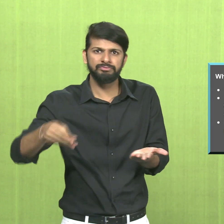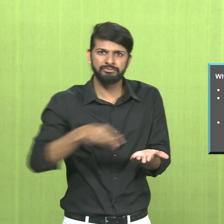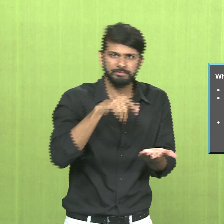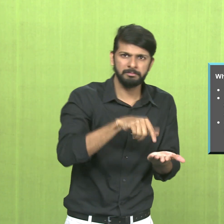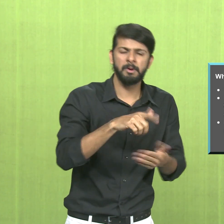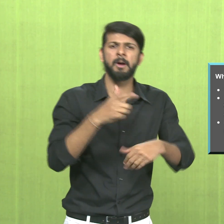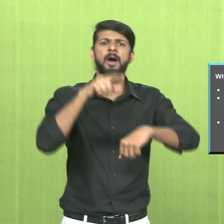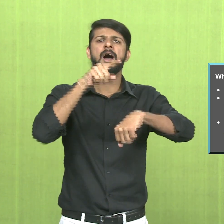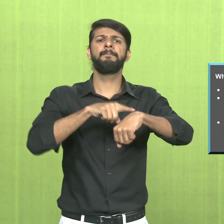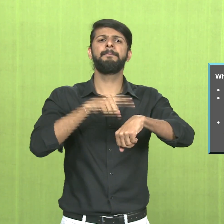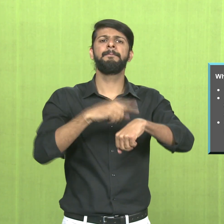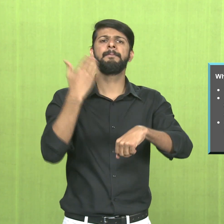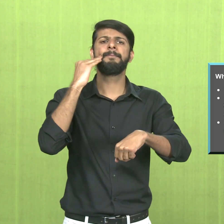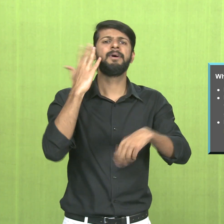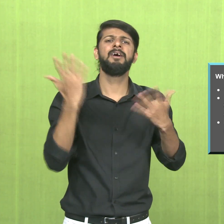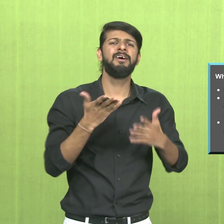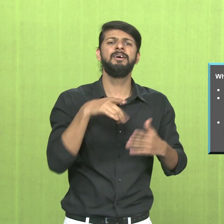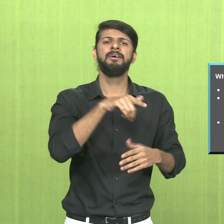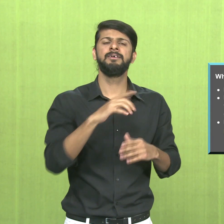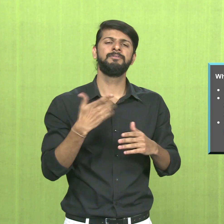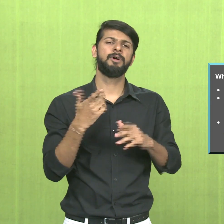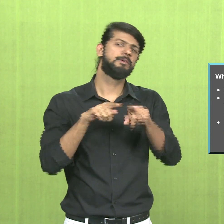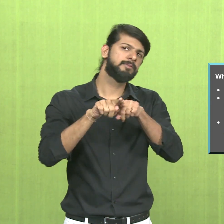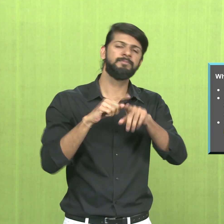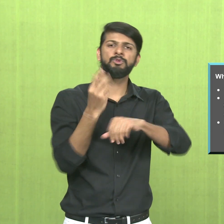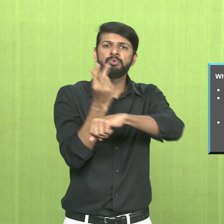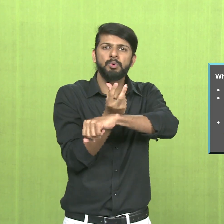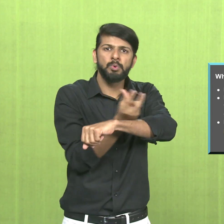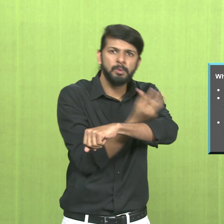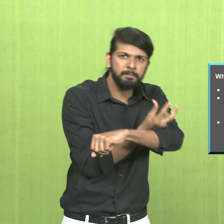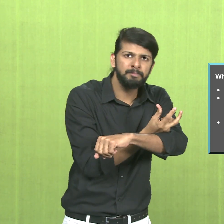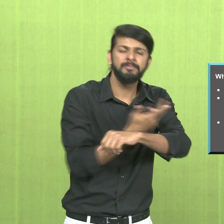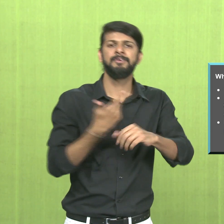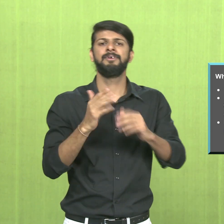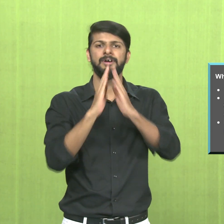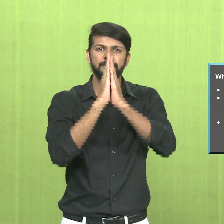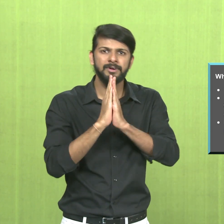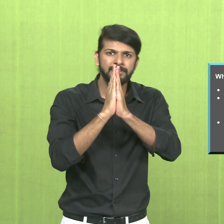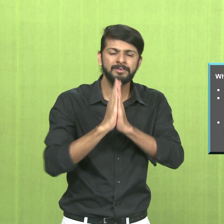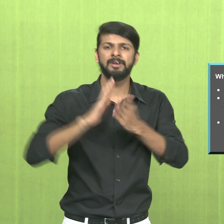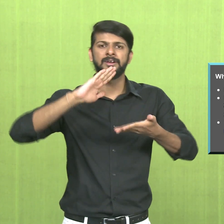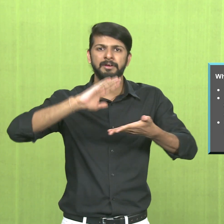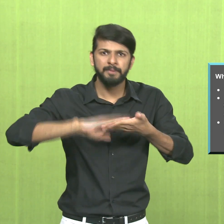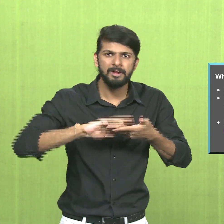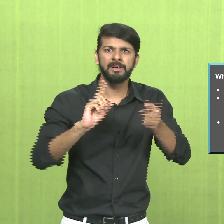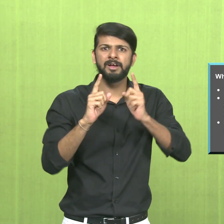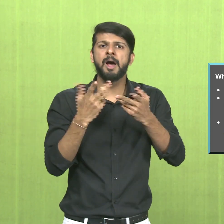vermilion, that is sindoor, these kind of things are used to create designs on flat horizontal surfaces generally connected